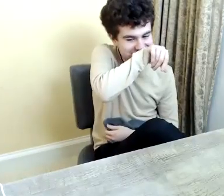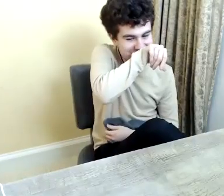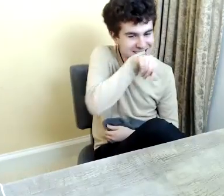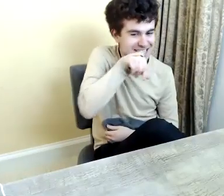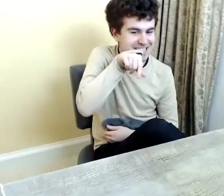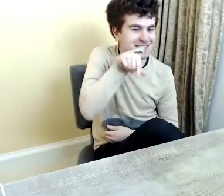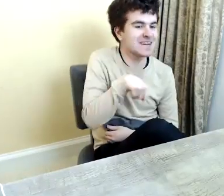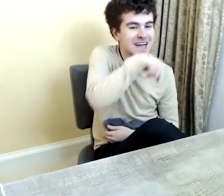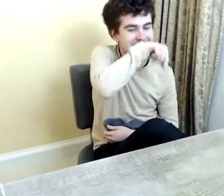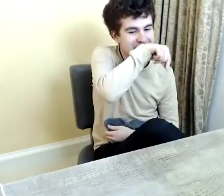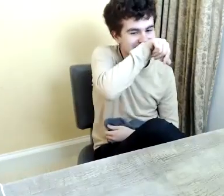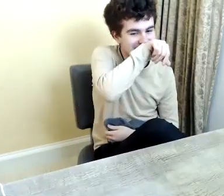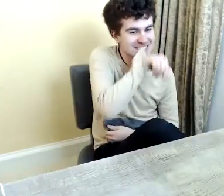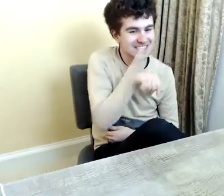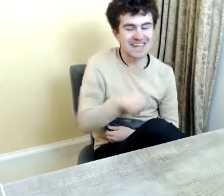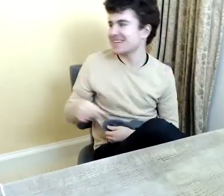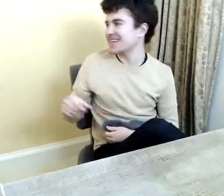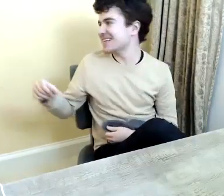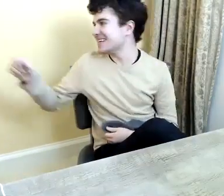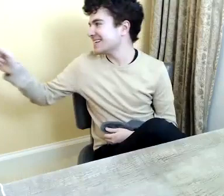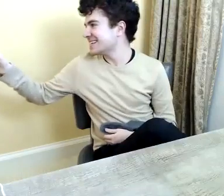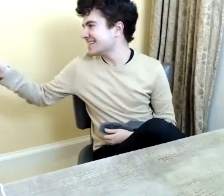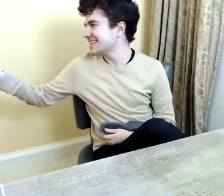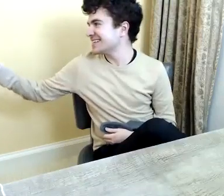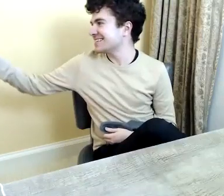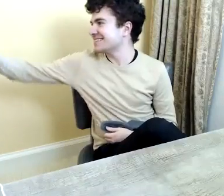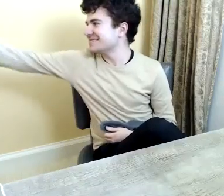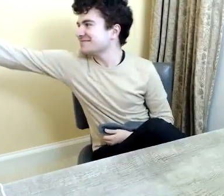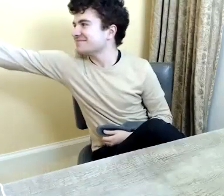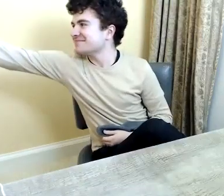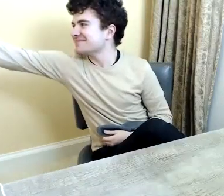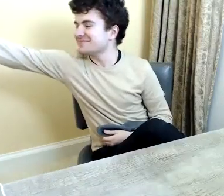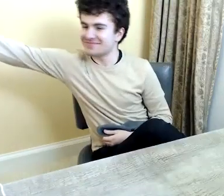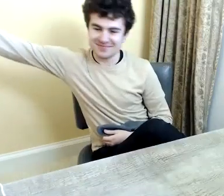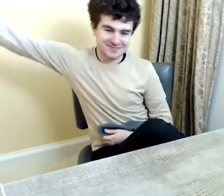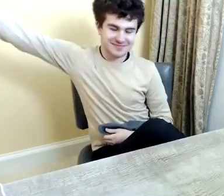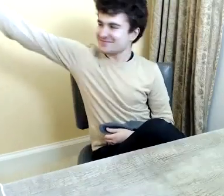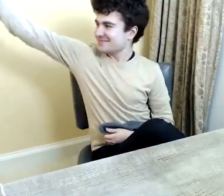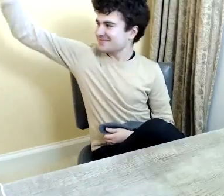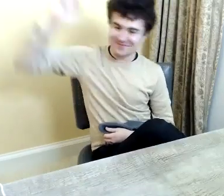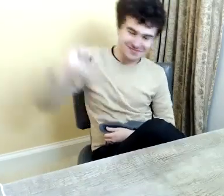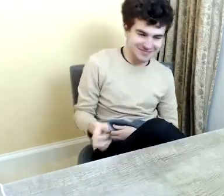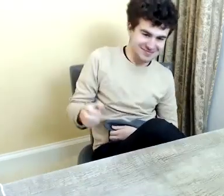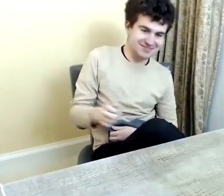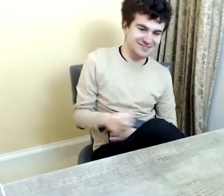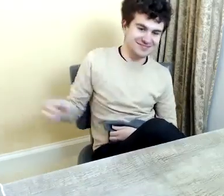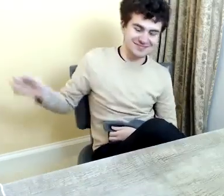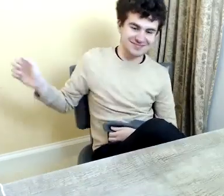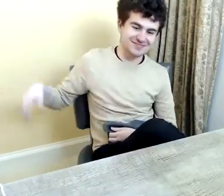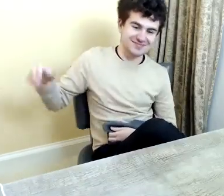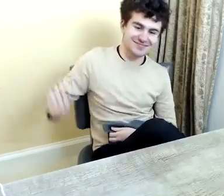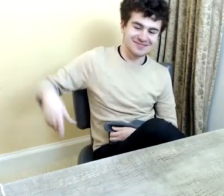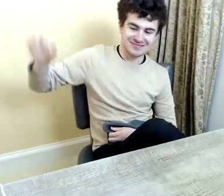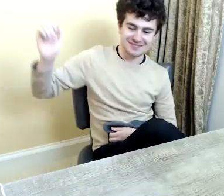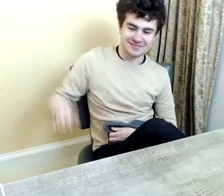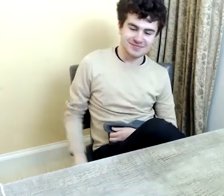to my first class, and I would know exactly what was going to happen. I would already have written my response to a question the teacher gave